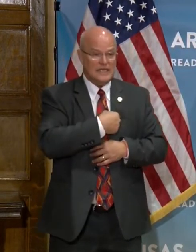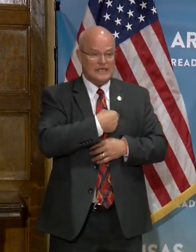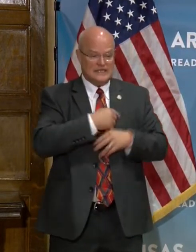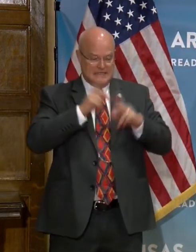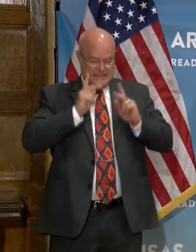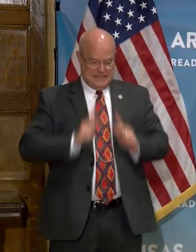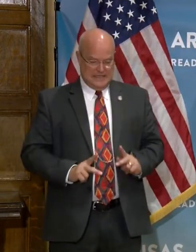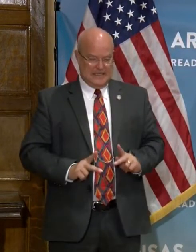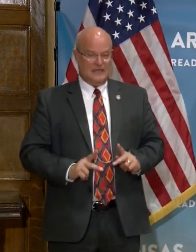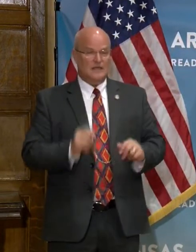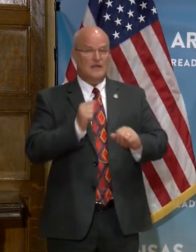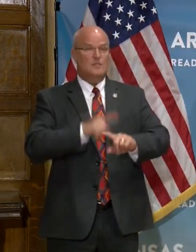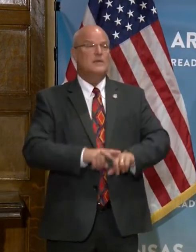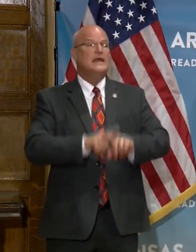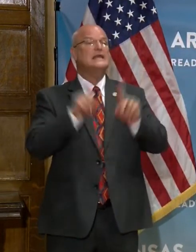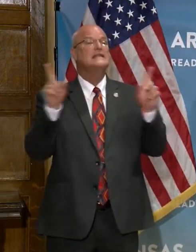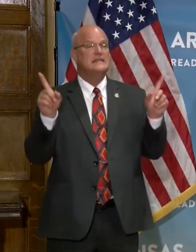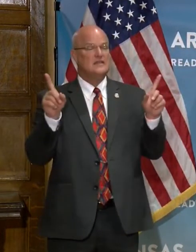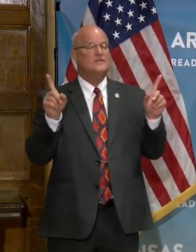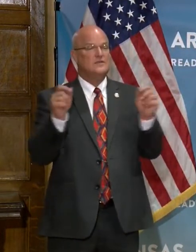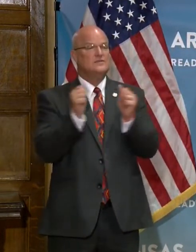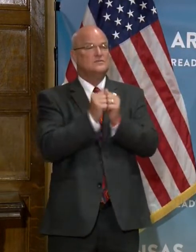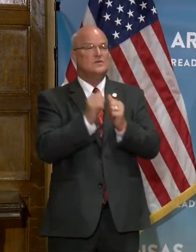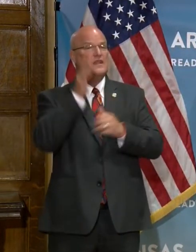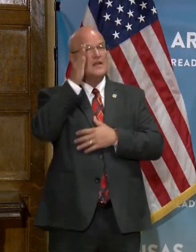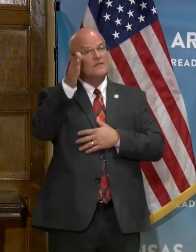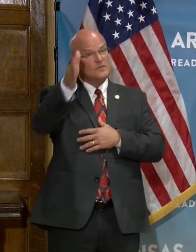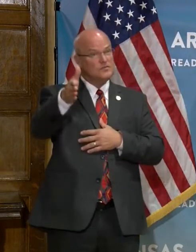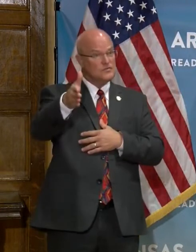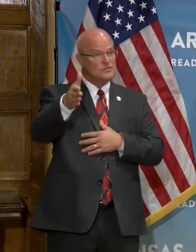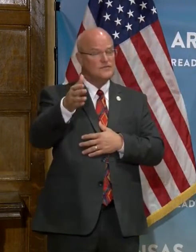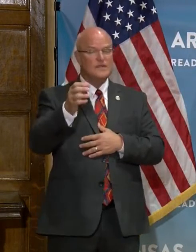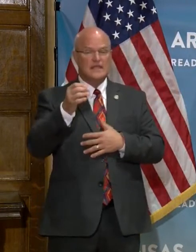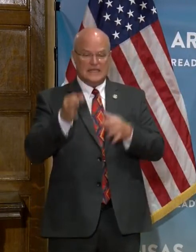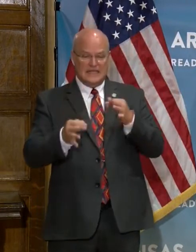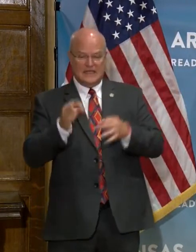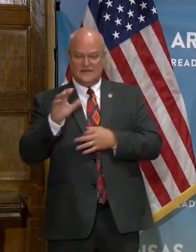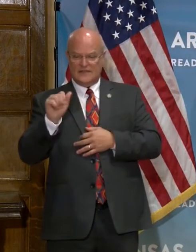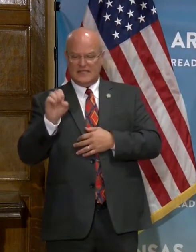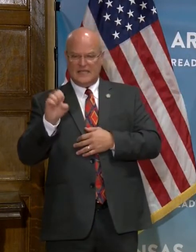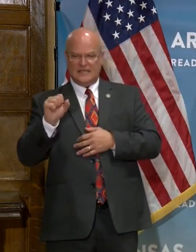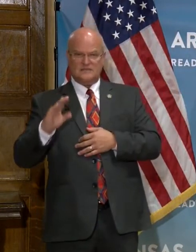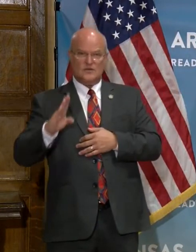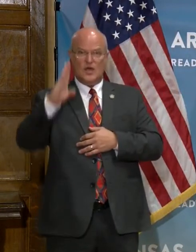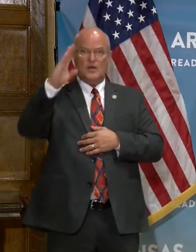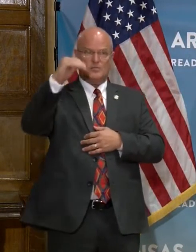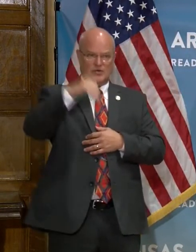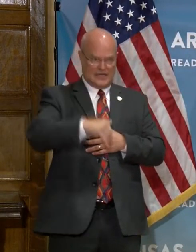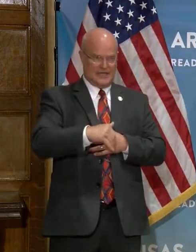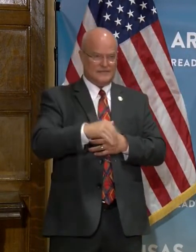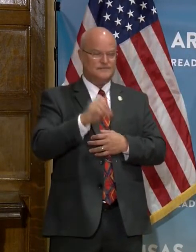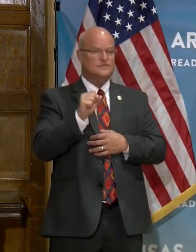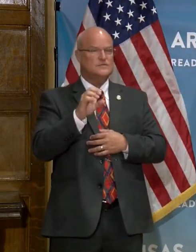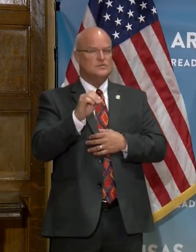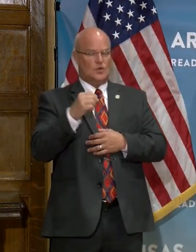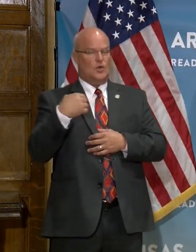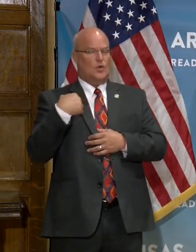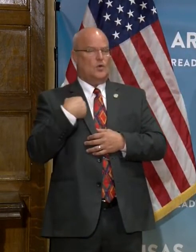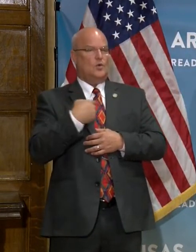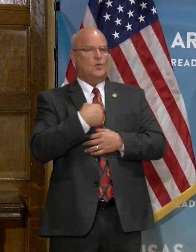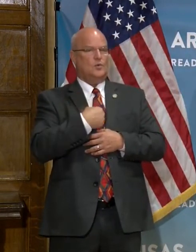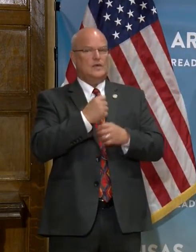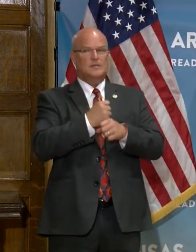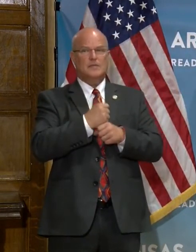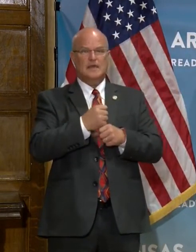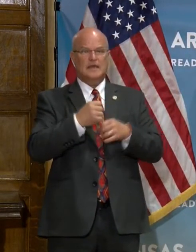individually make a difference in our future and whether the cases are going to go up or down. So we